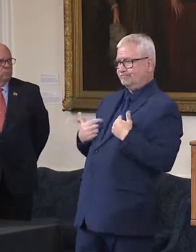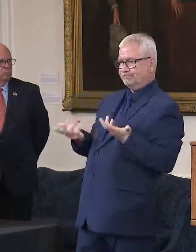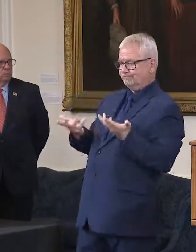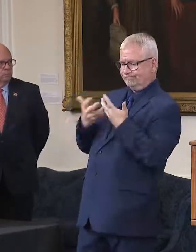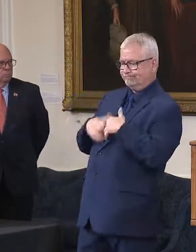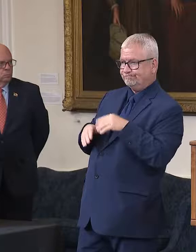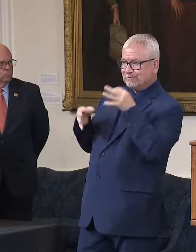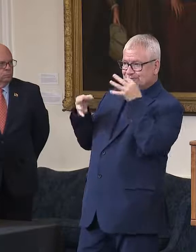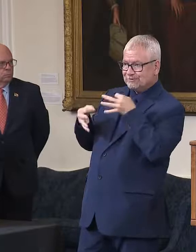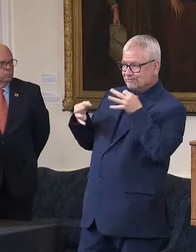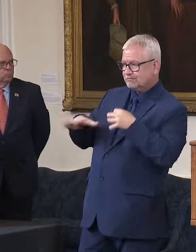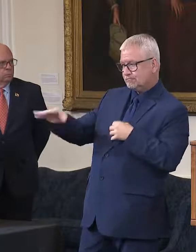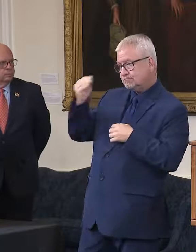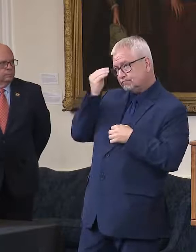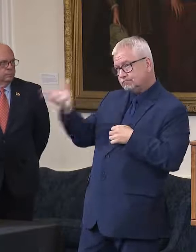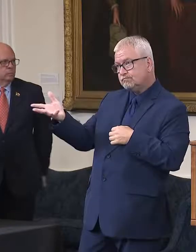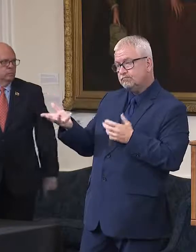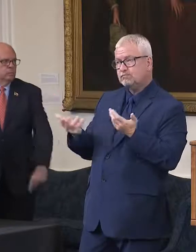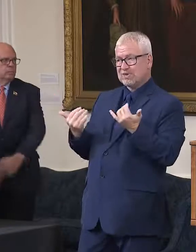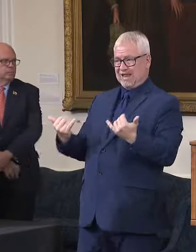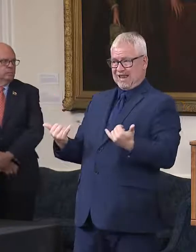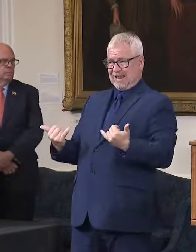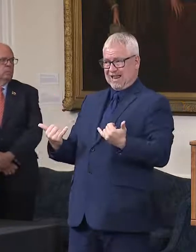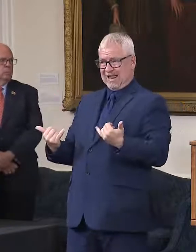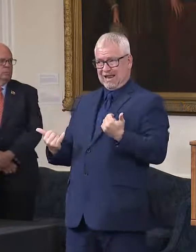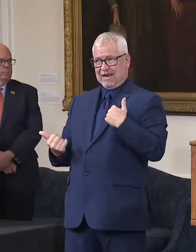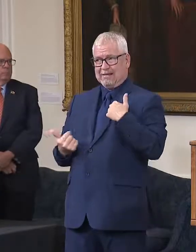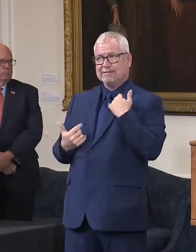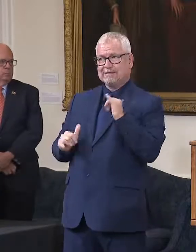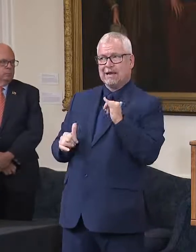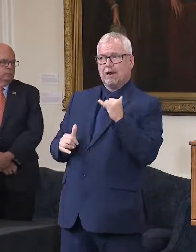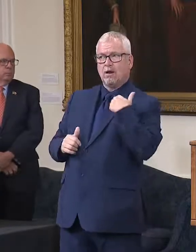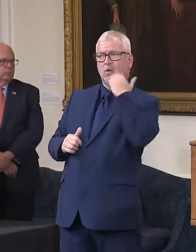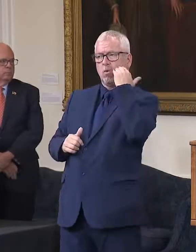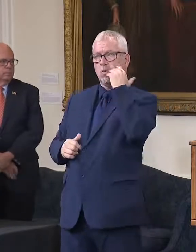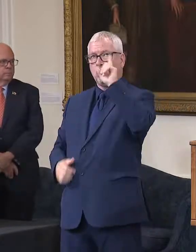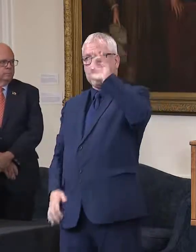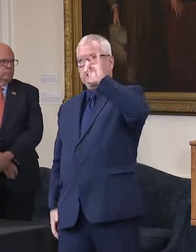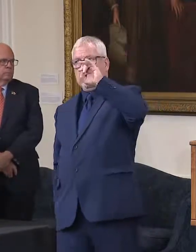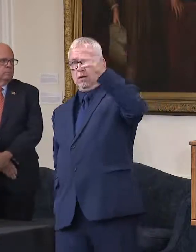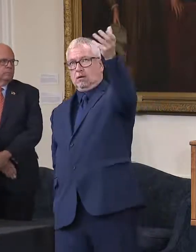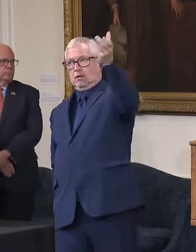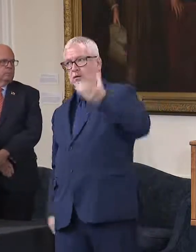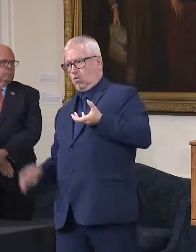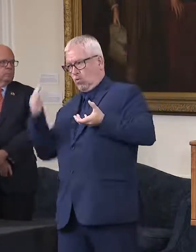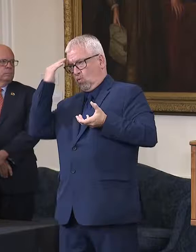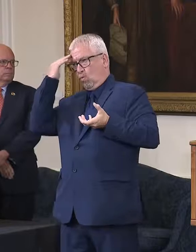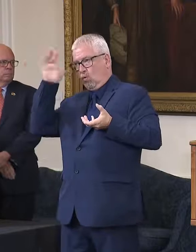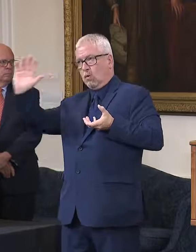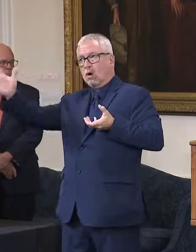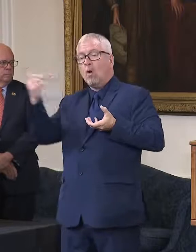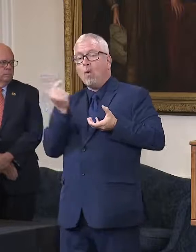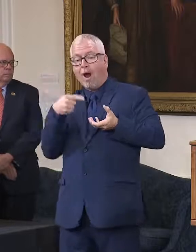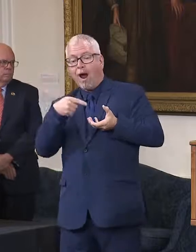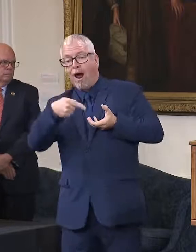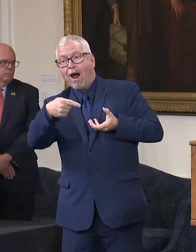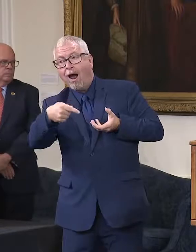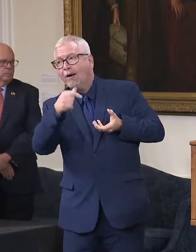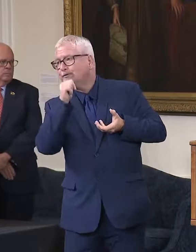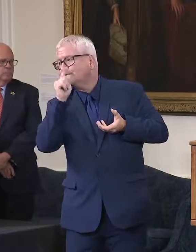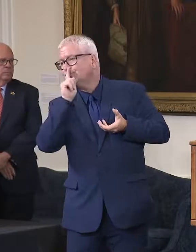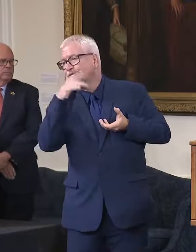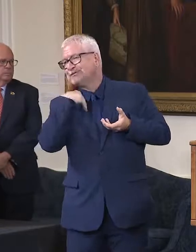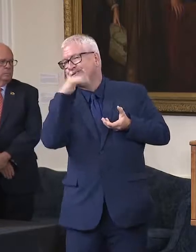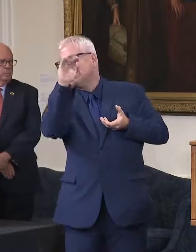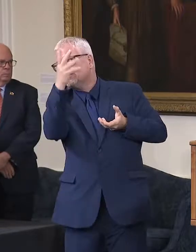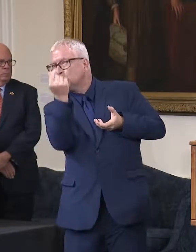about exactly how many doses we'll be getting in the weeks to come, we'll be managing that closely with the providers. At this point in time, the federal